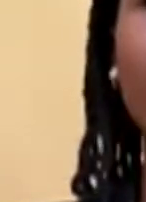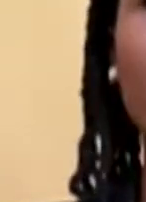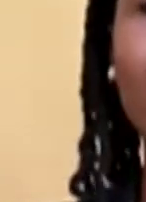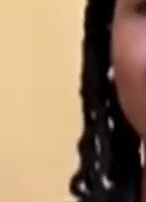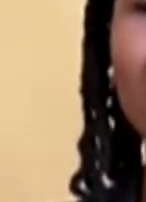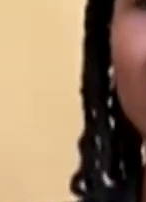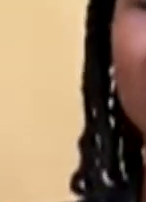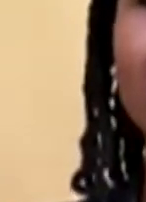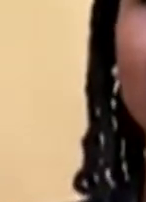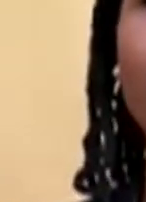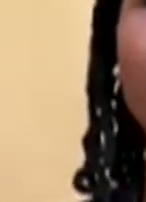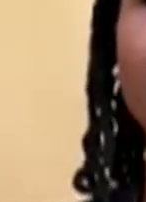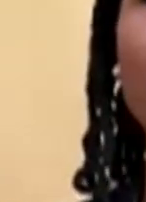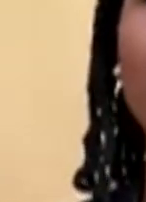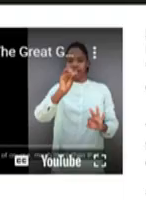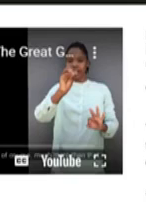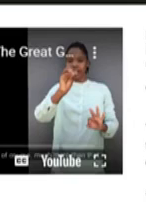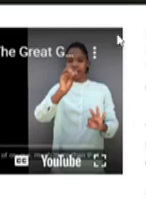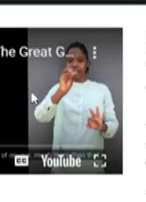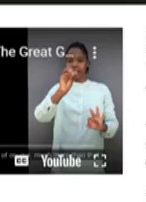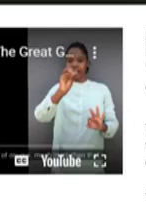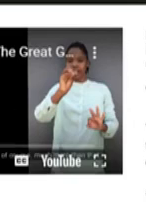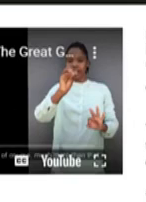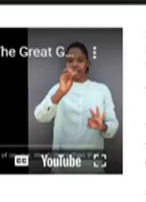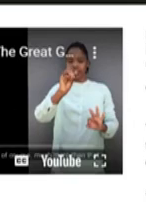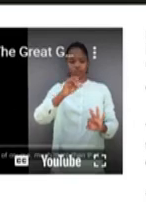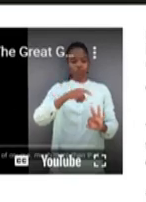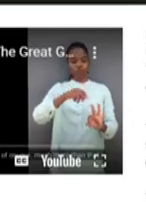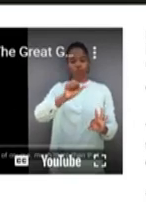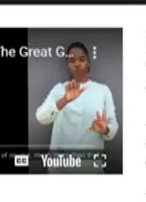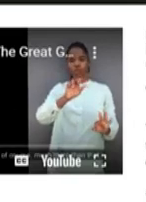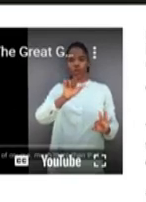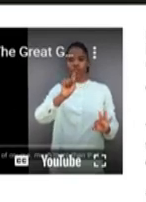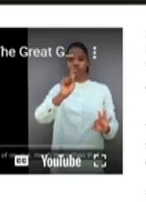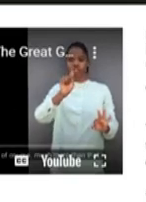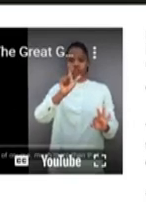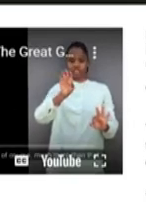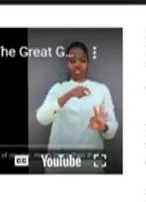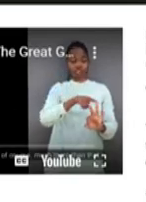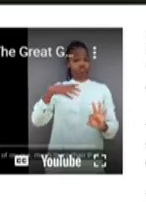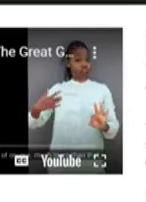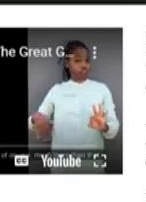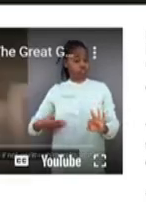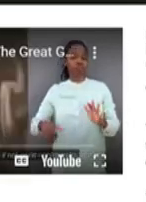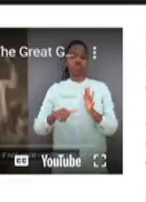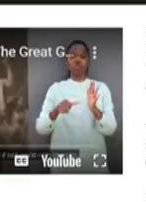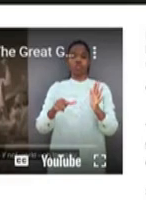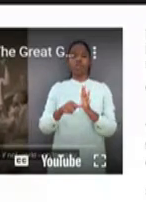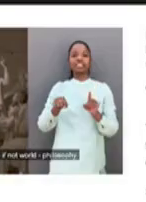content that is available. We've got podcasts for hard-of-hearing people. So with the actual podcast, we've got the audio form, but